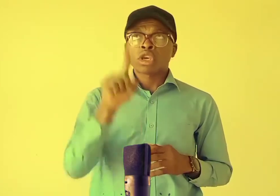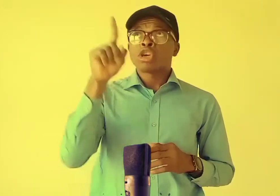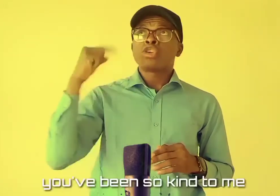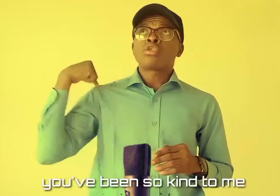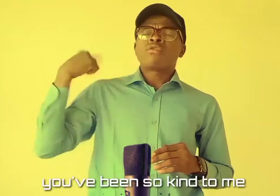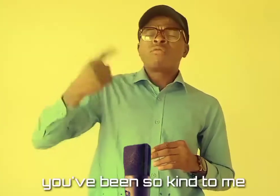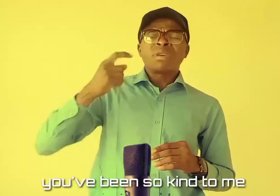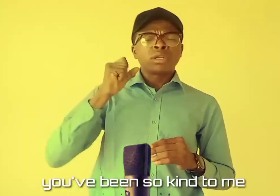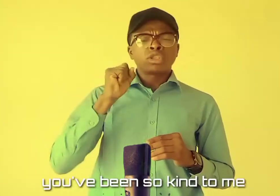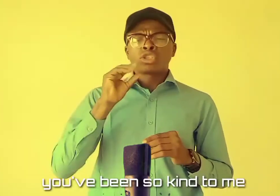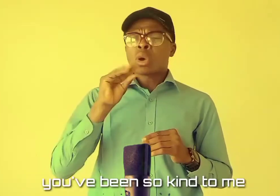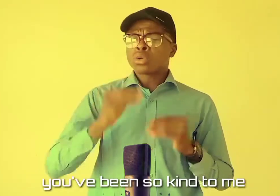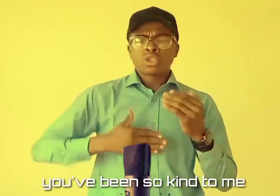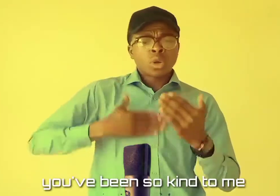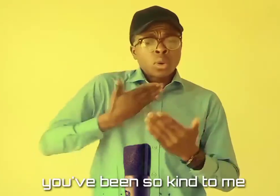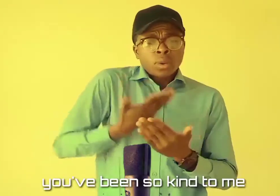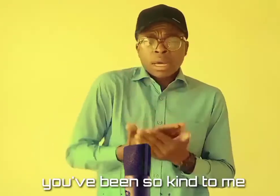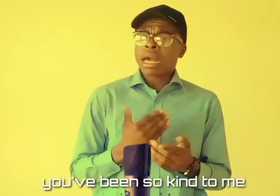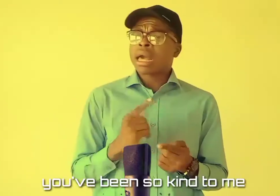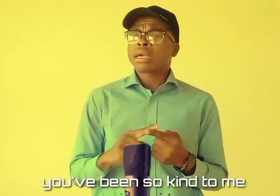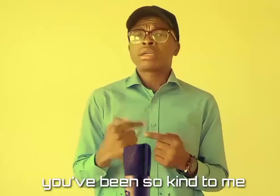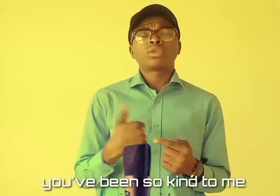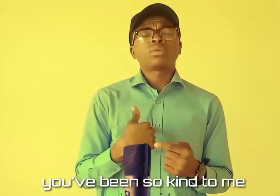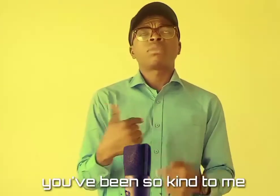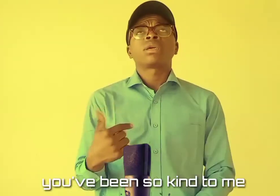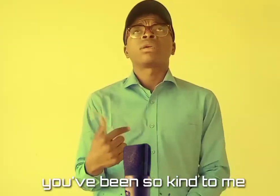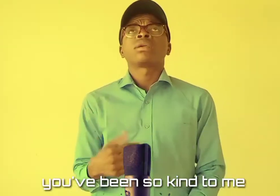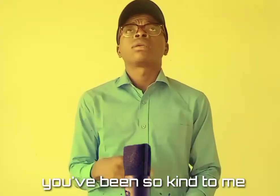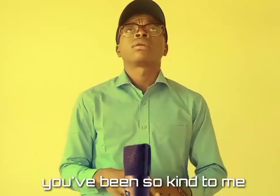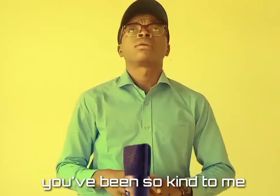And you've been so, so kind to me.